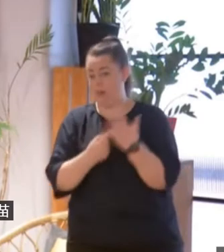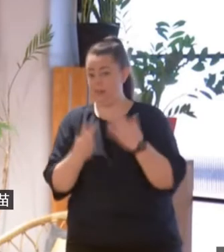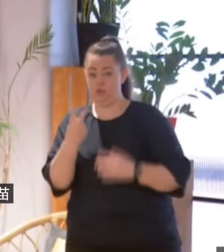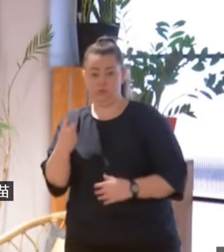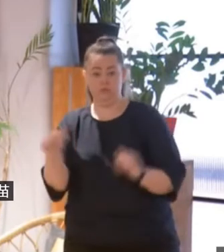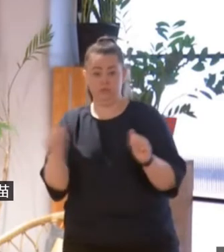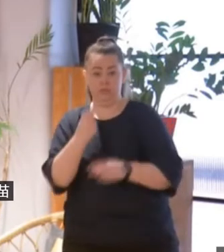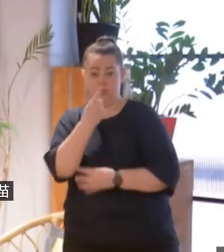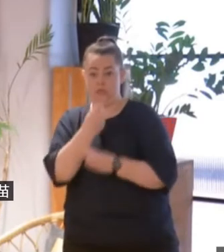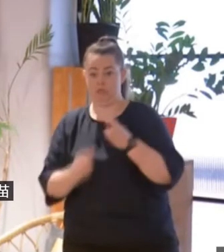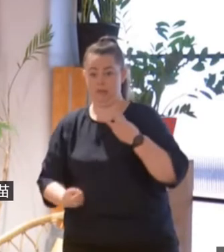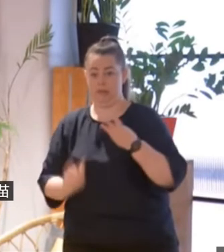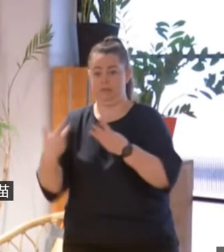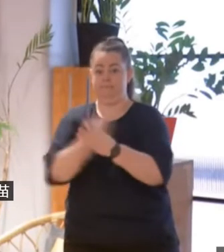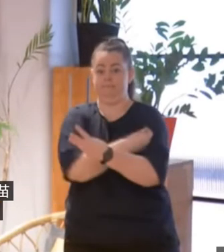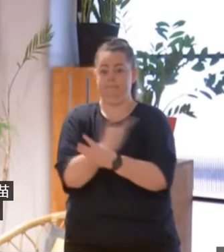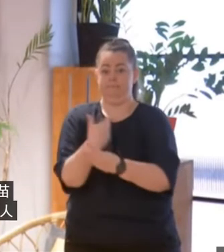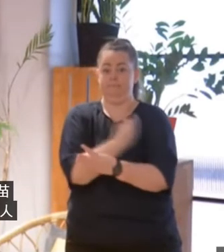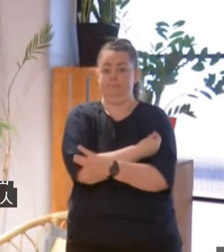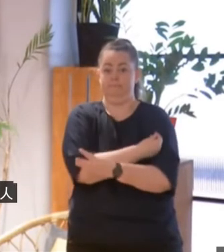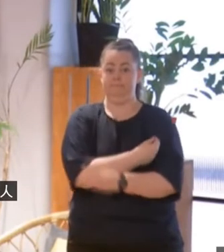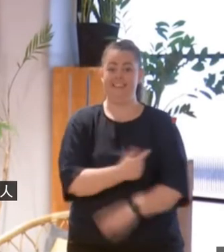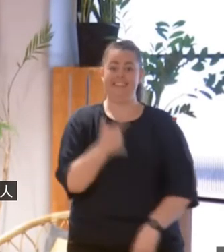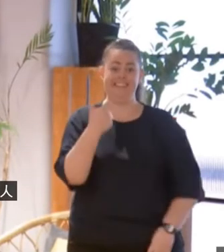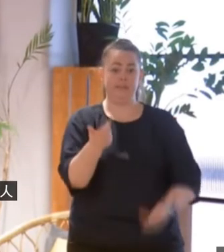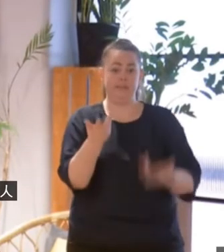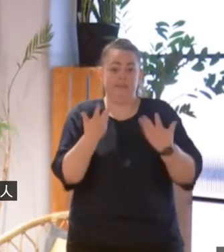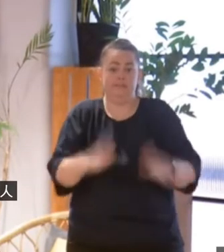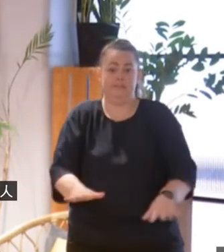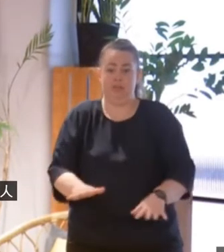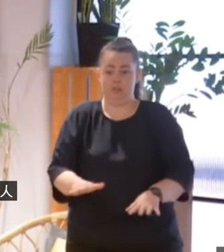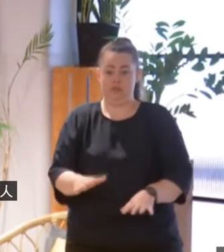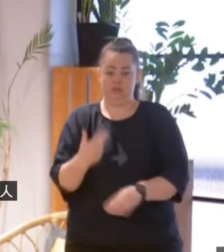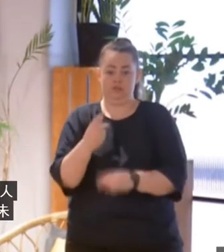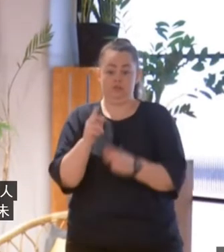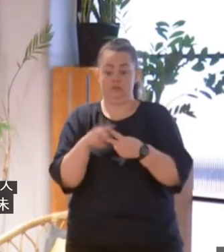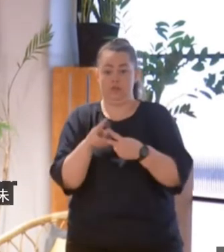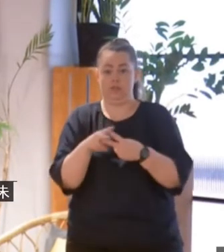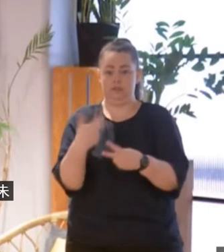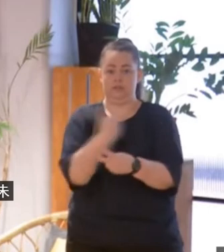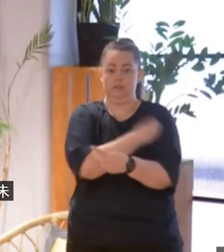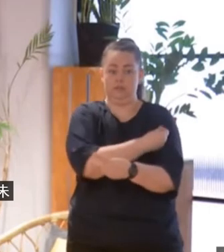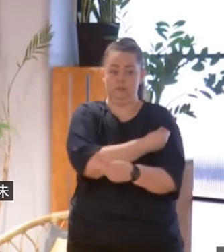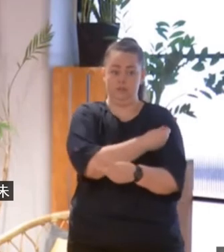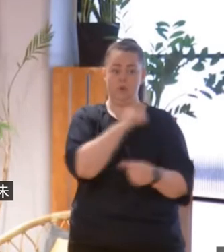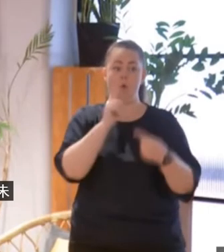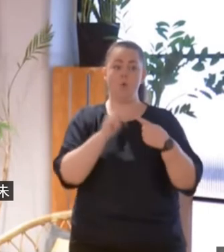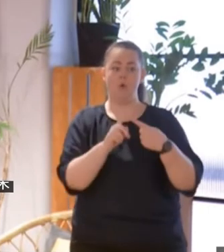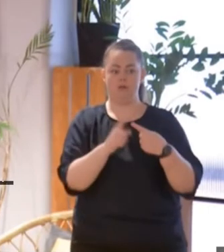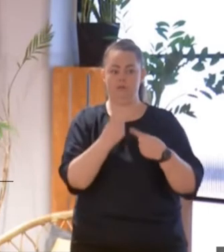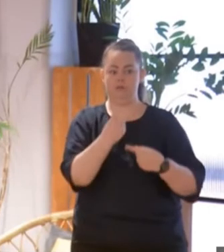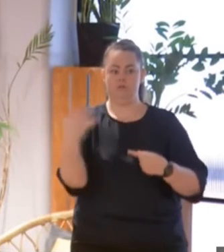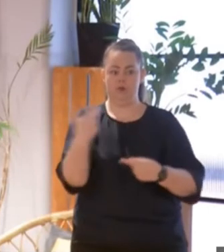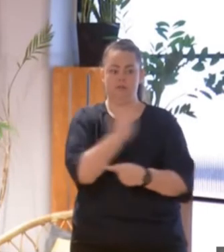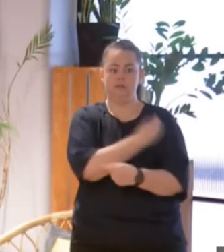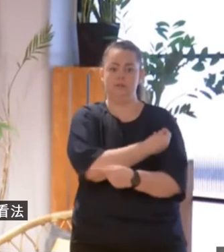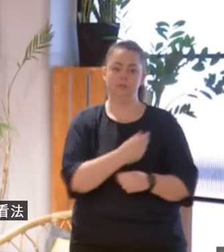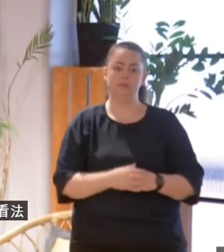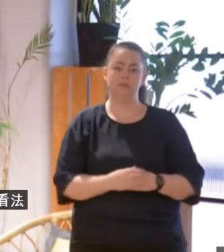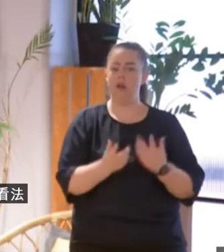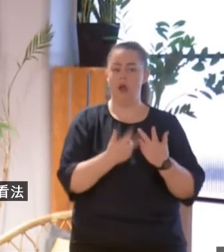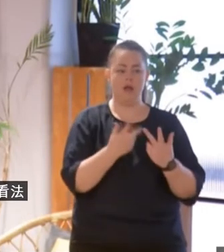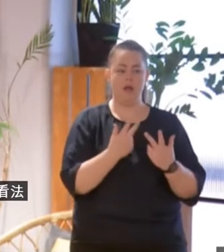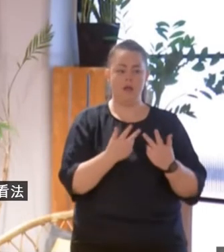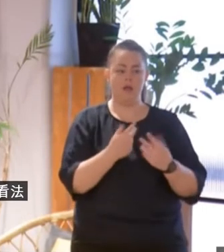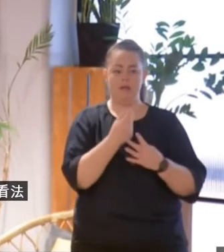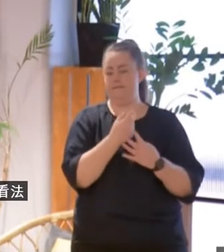vaccine, 7 had received 2 doses, 1 had received 1 dose, and 4 had not been vaccinated. We'd like to express our